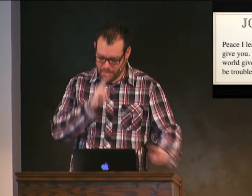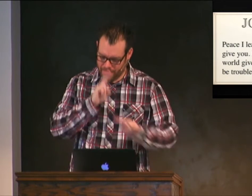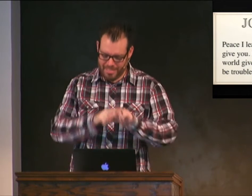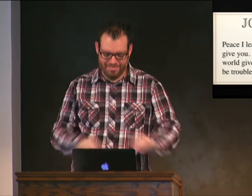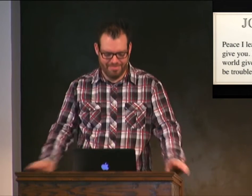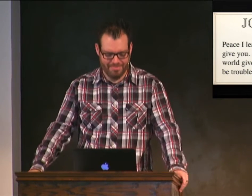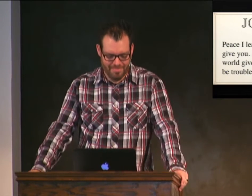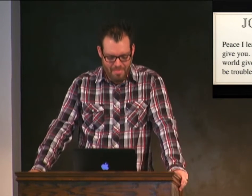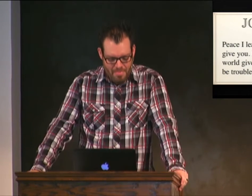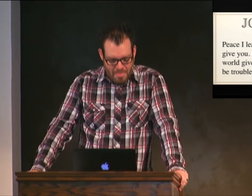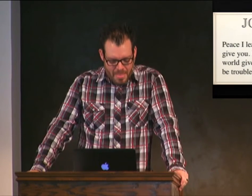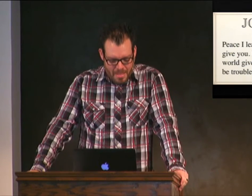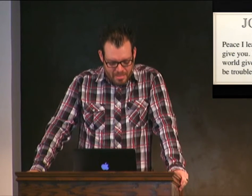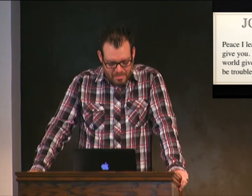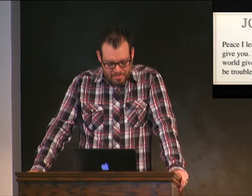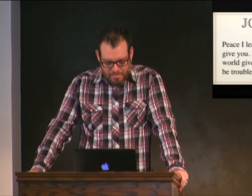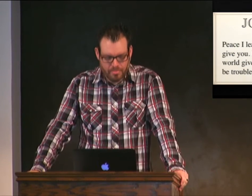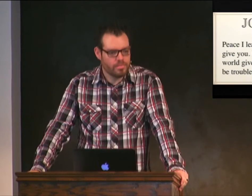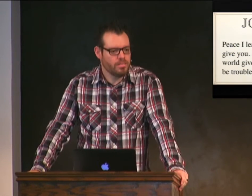It's going to be fun.